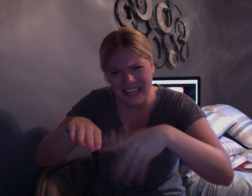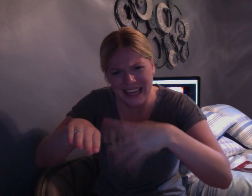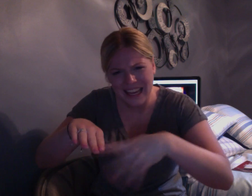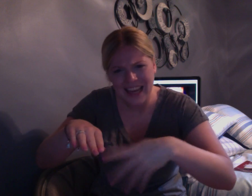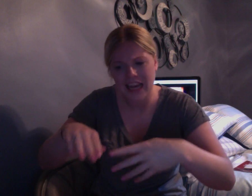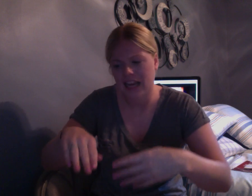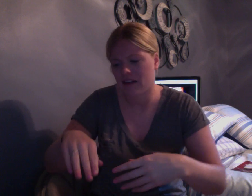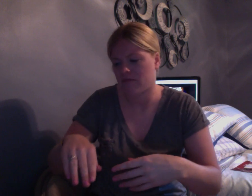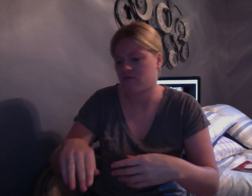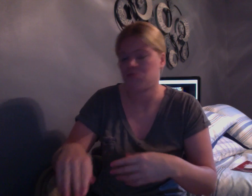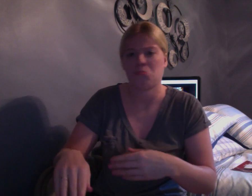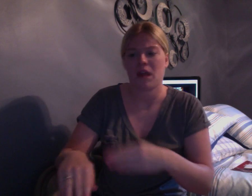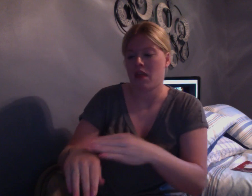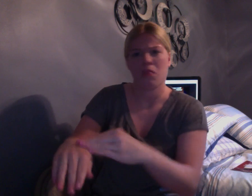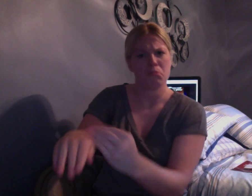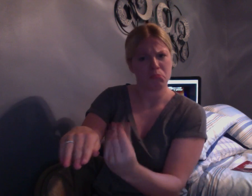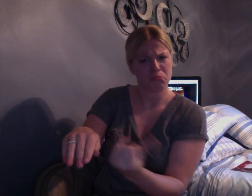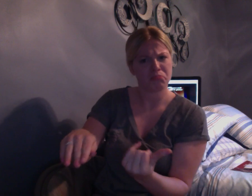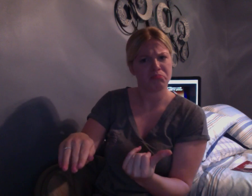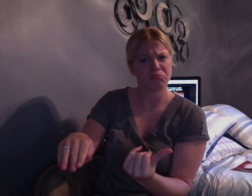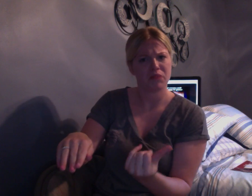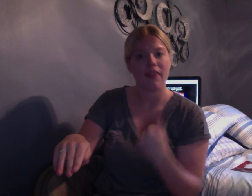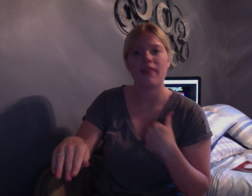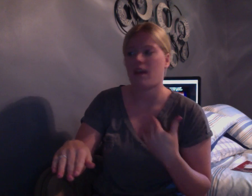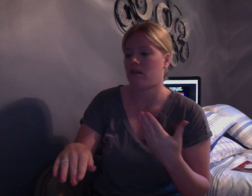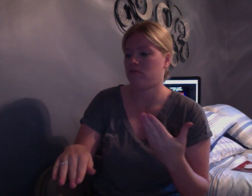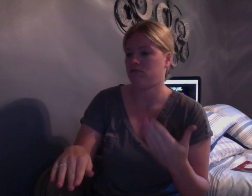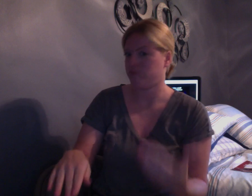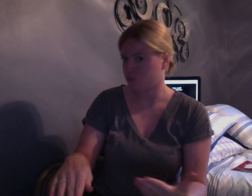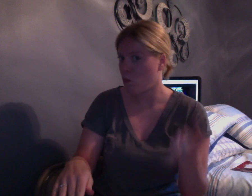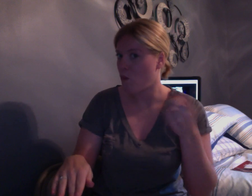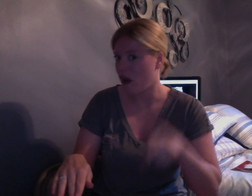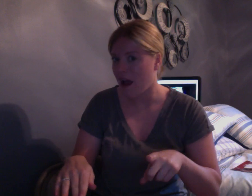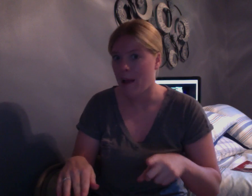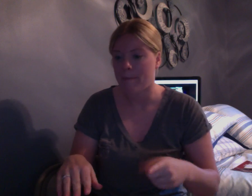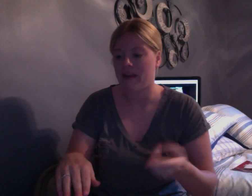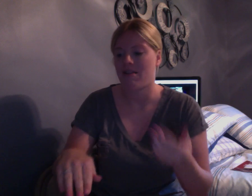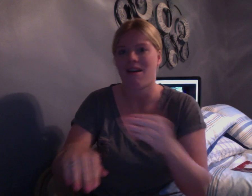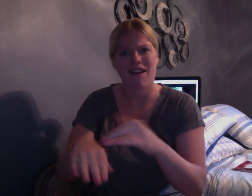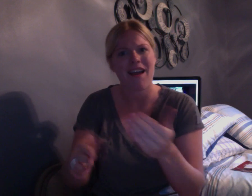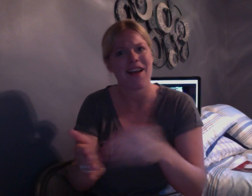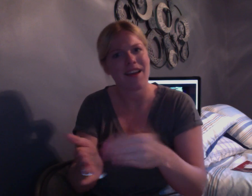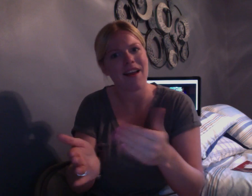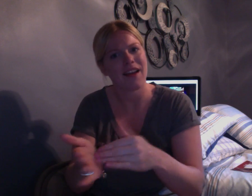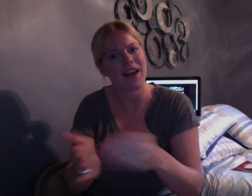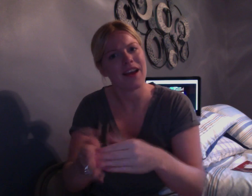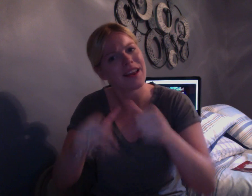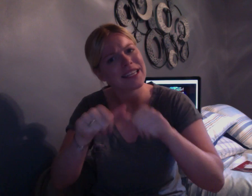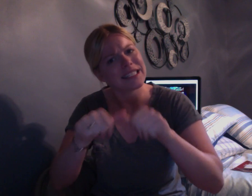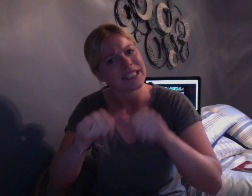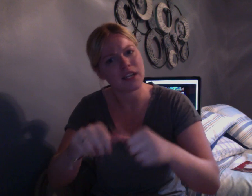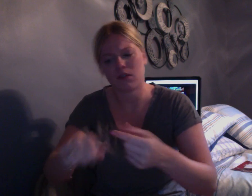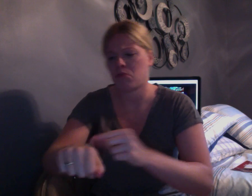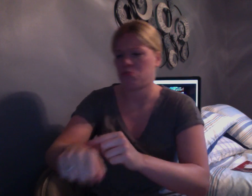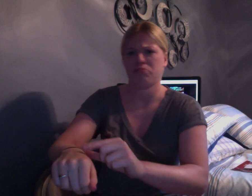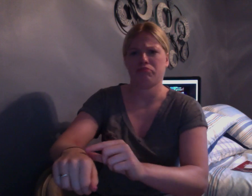flesh-colored, waxy or pearly, red scaly patches, large tumor masses, or sores that do not heal.